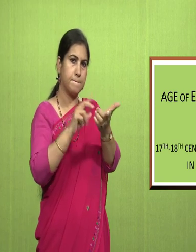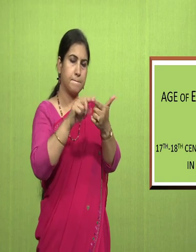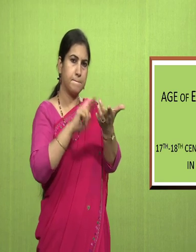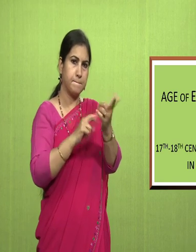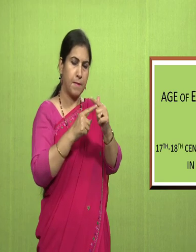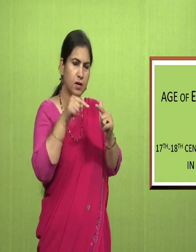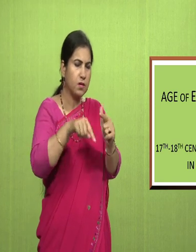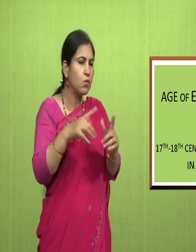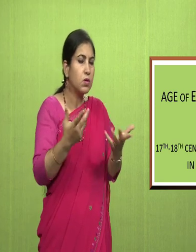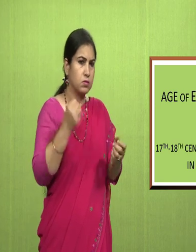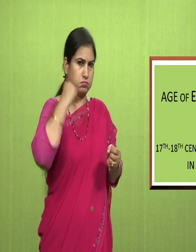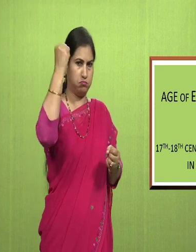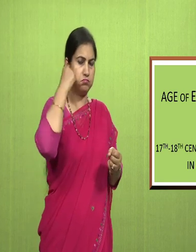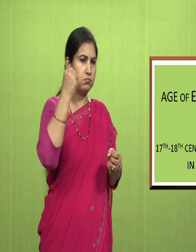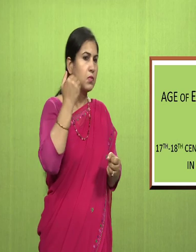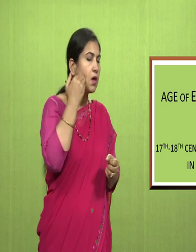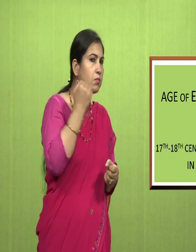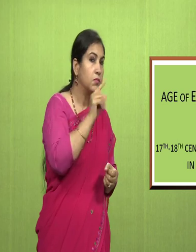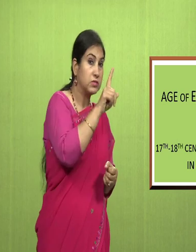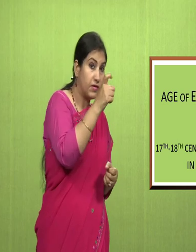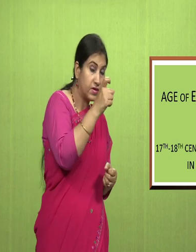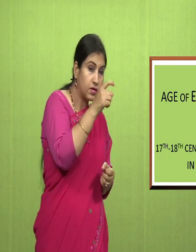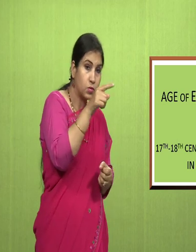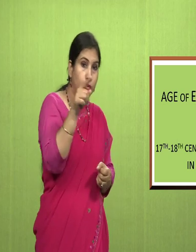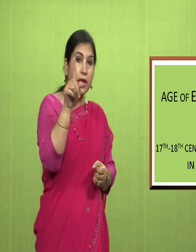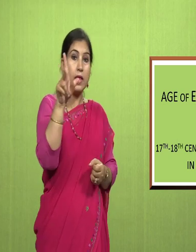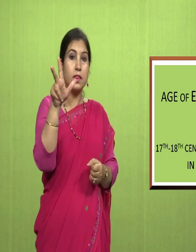17th till 18th century in Europe.